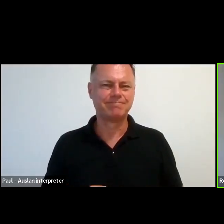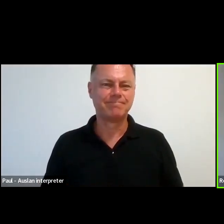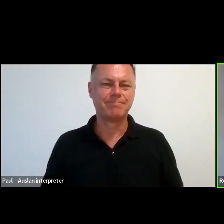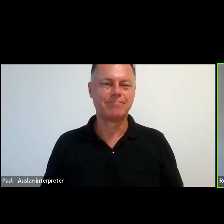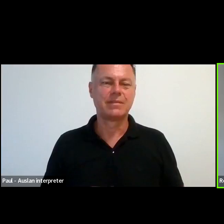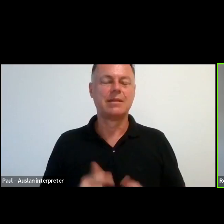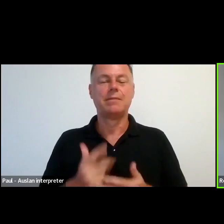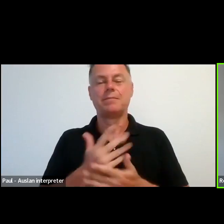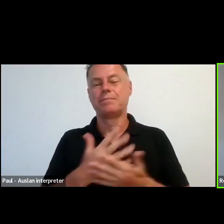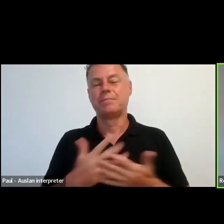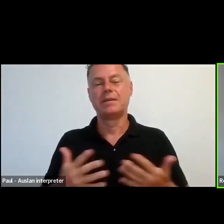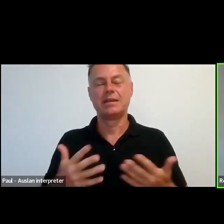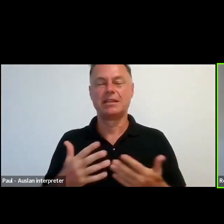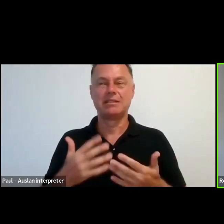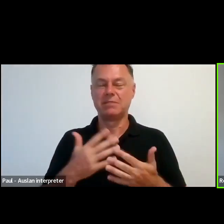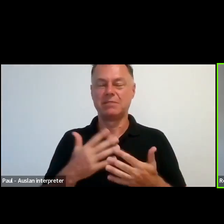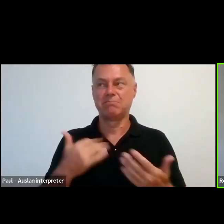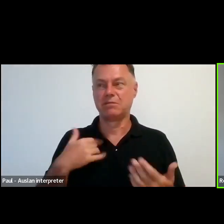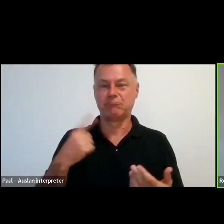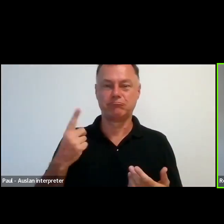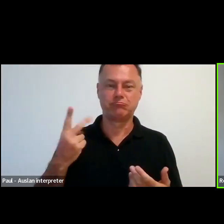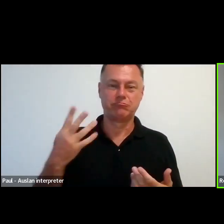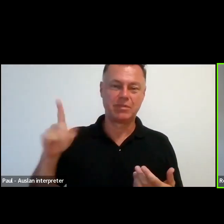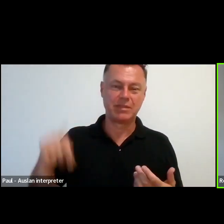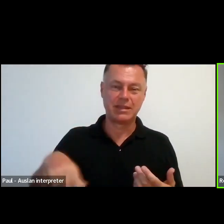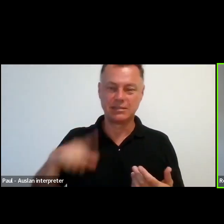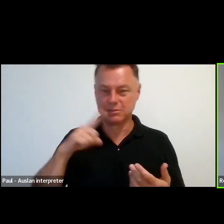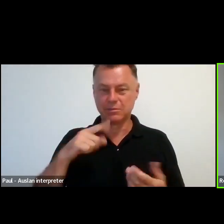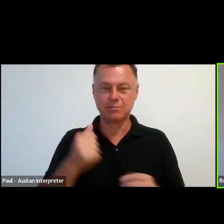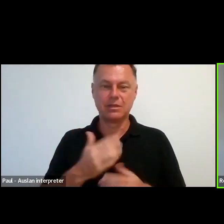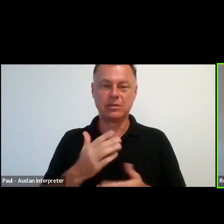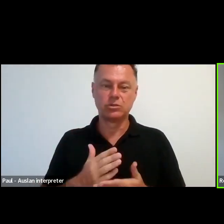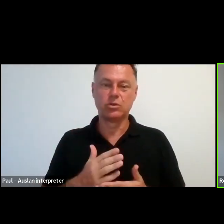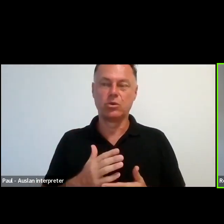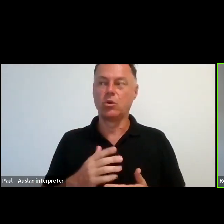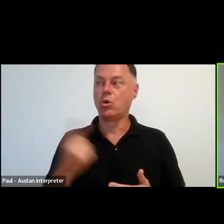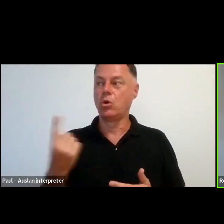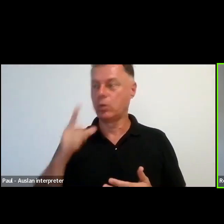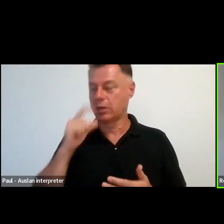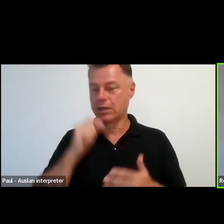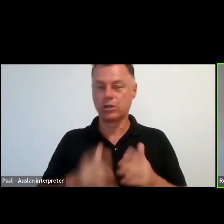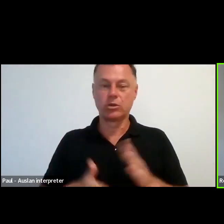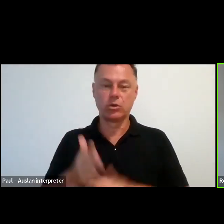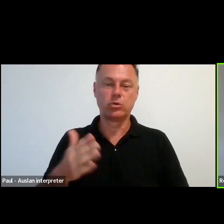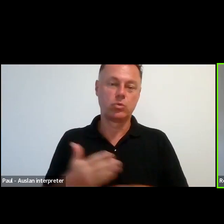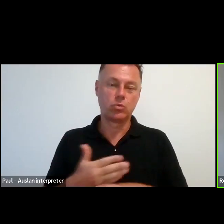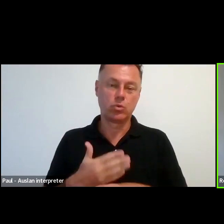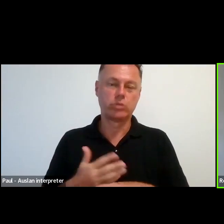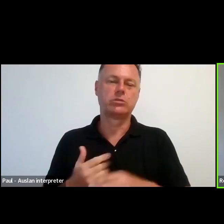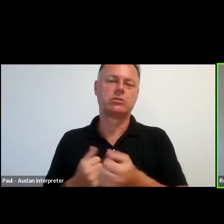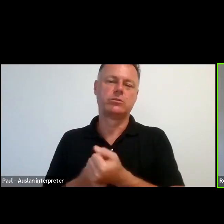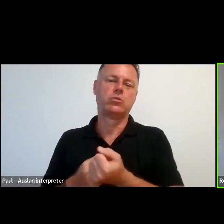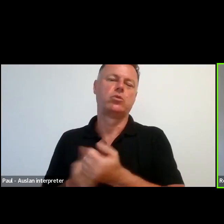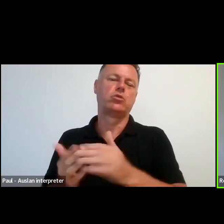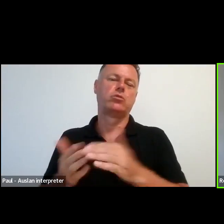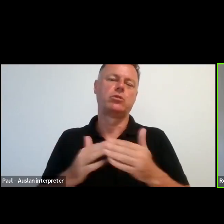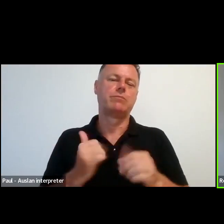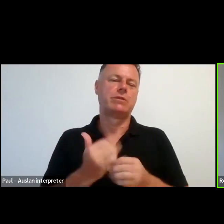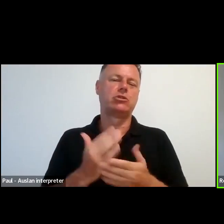many, many thousands of people who are working towards making sure that those of us who can are supporting the rest of the community who need our